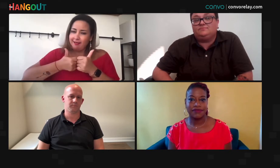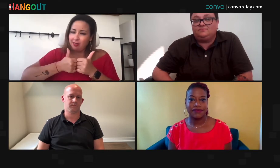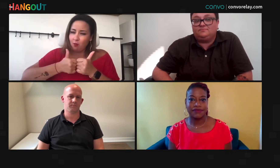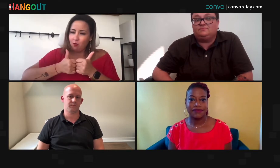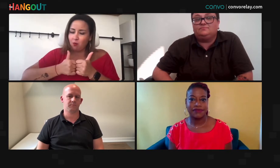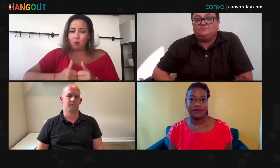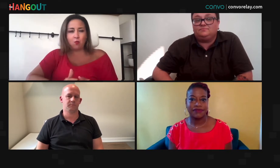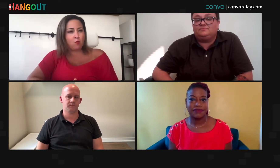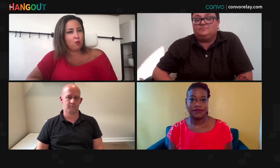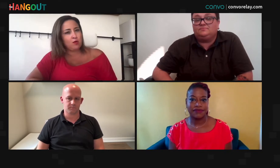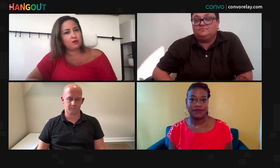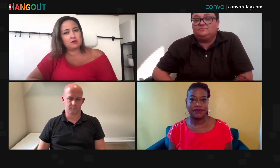boundary?